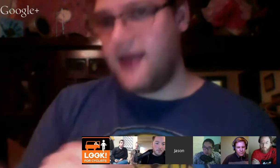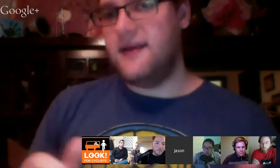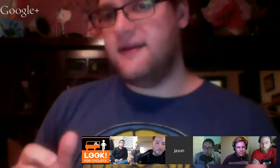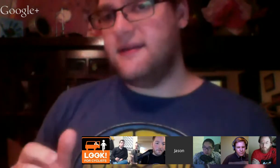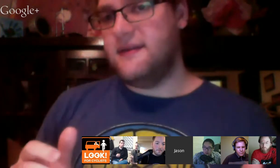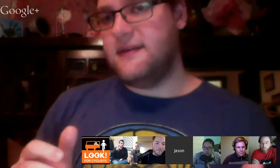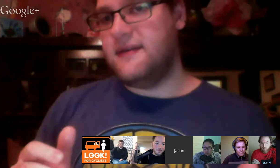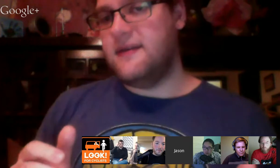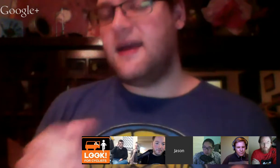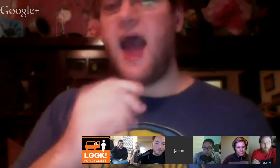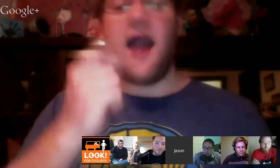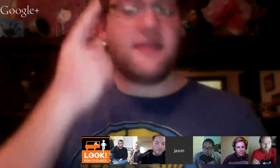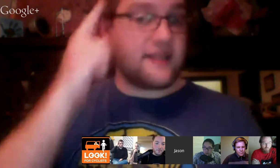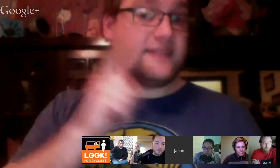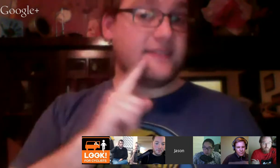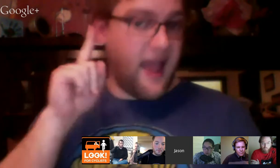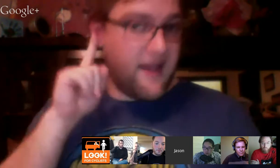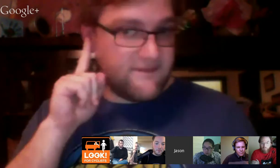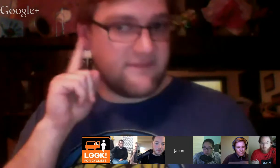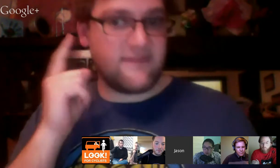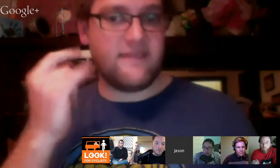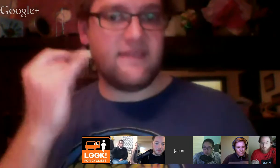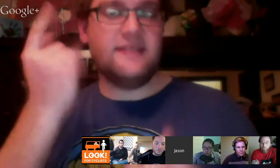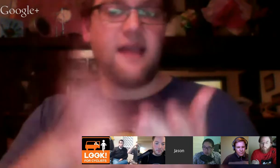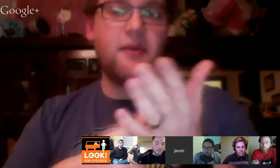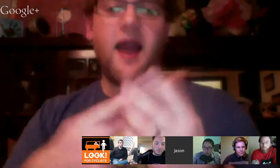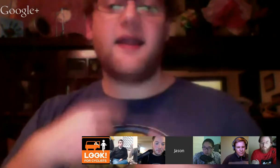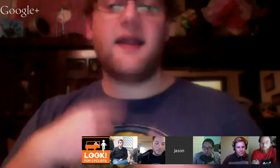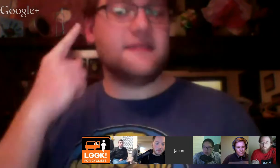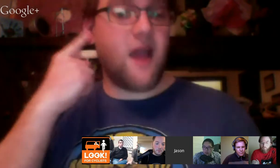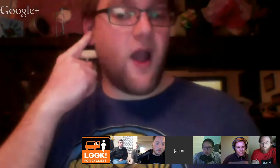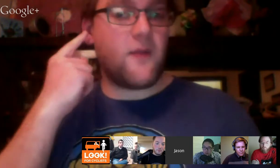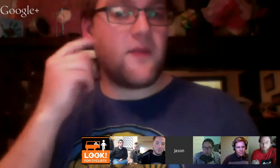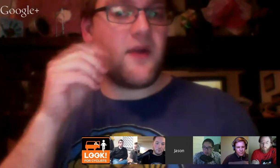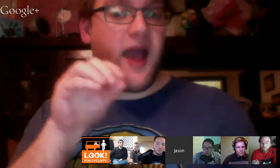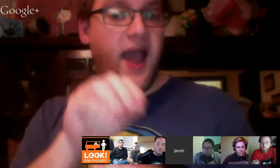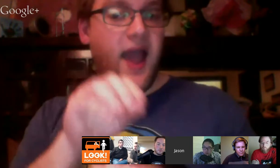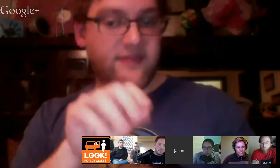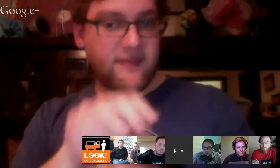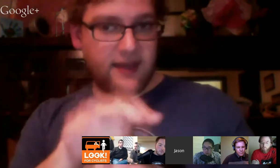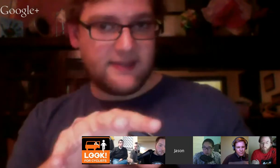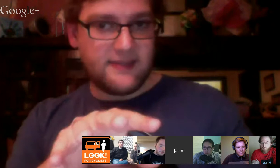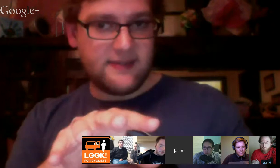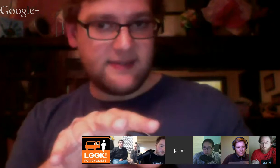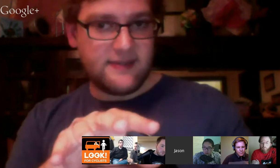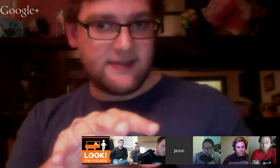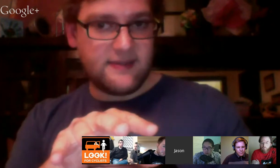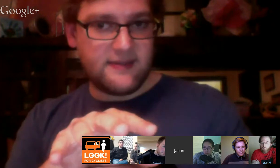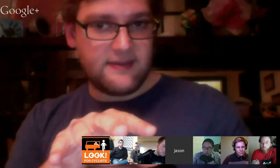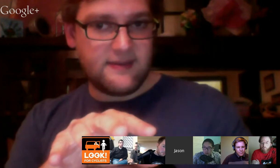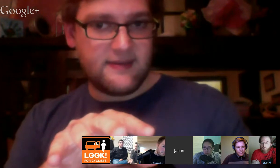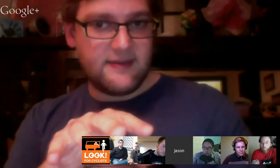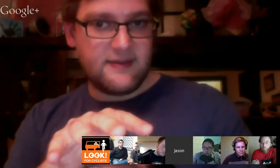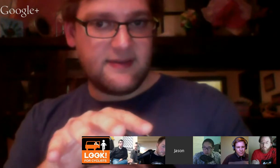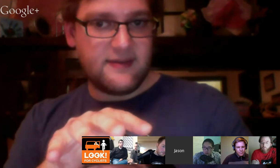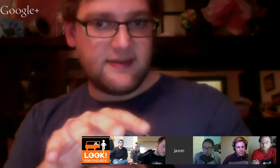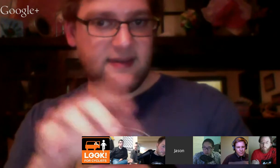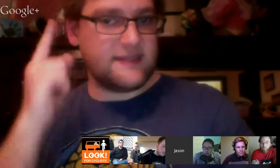would you solve that issue if you had limited vision, or okay, so for example, say you're deaf.